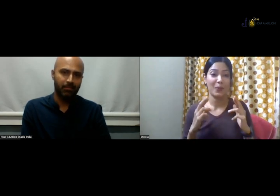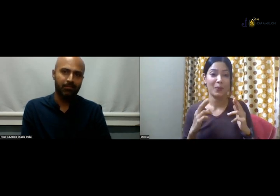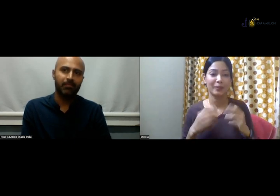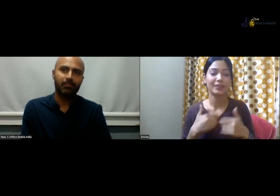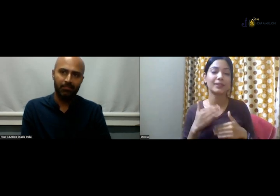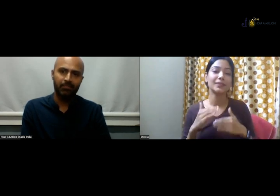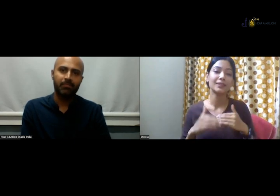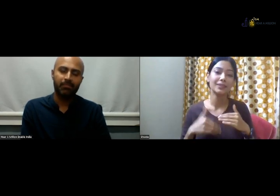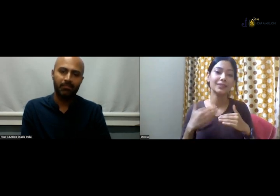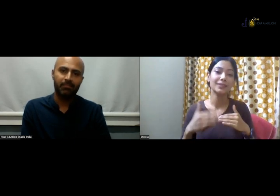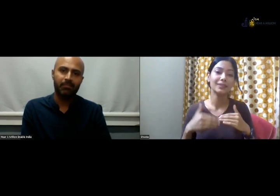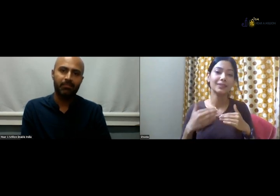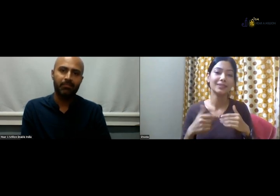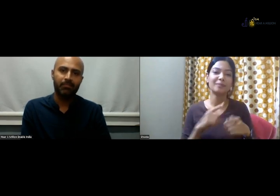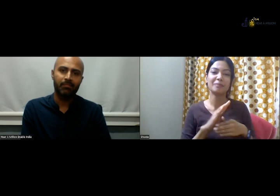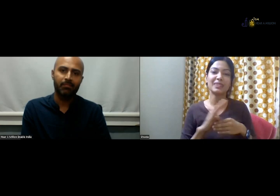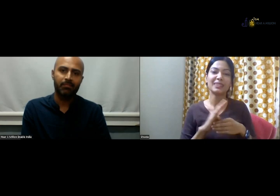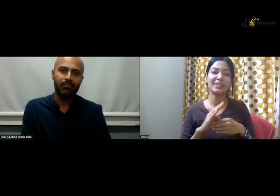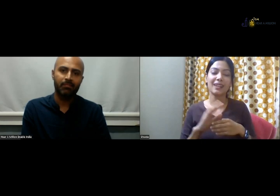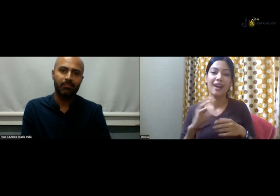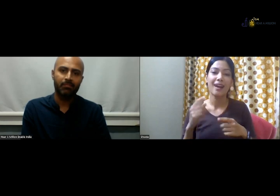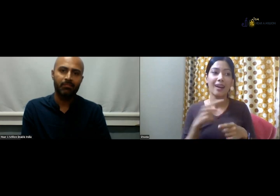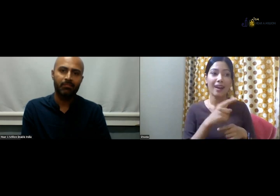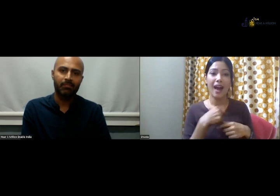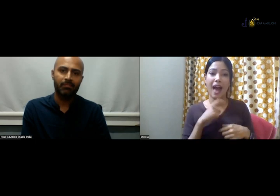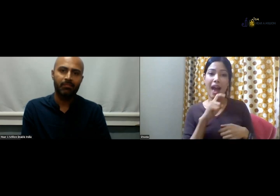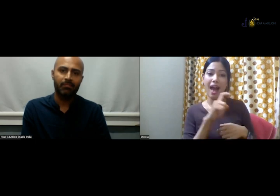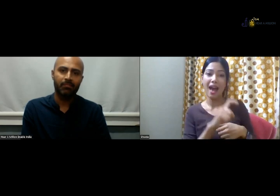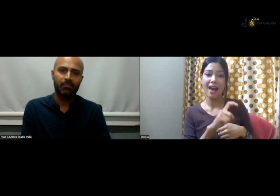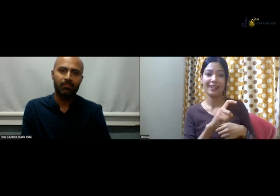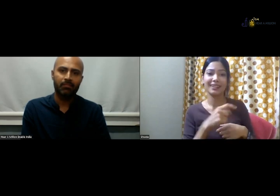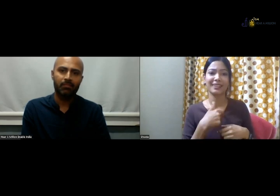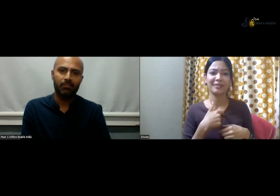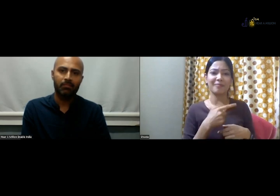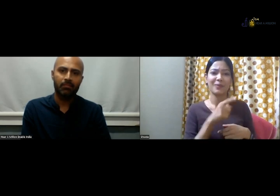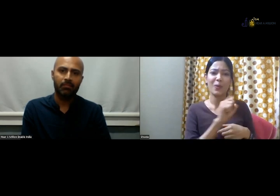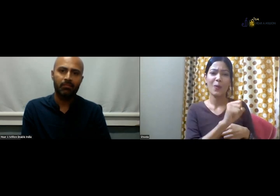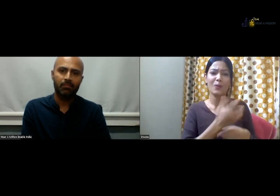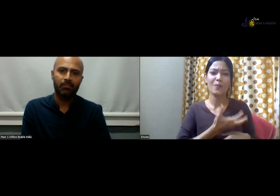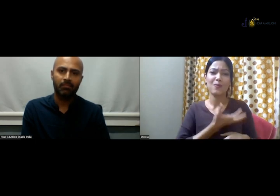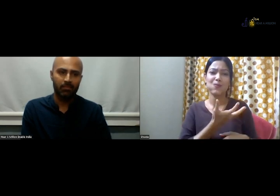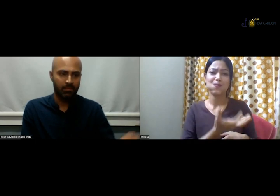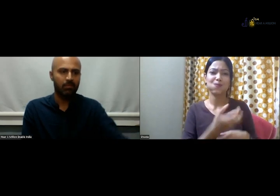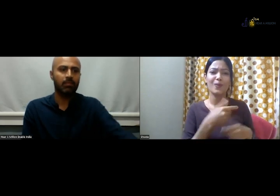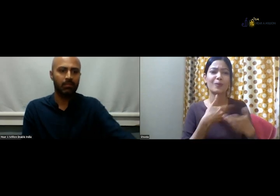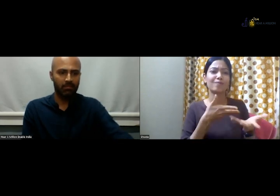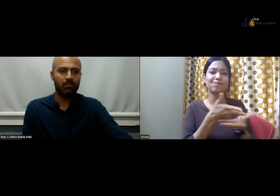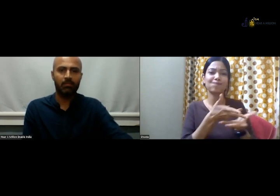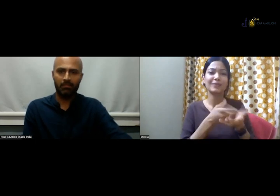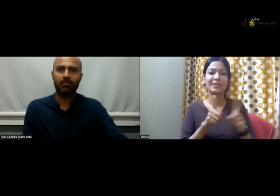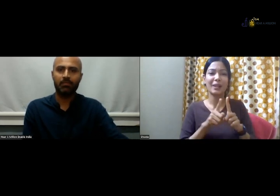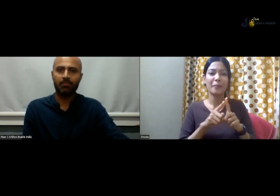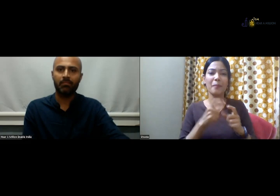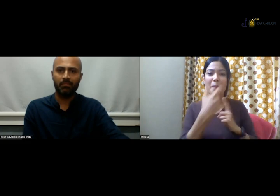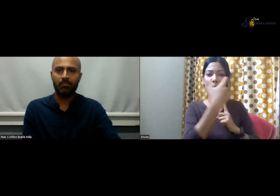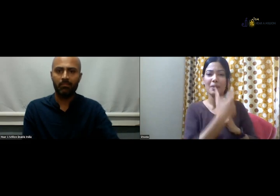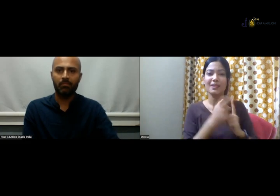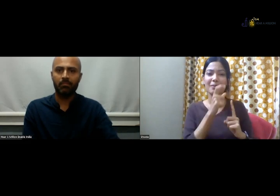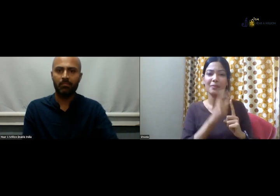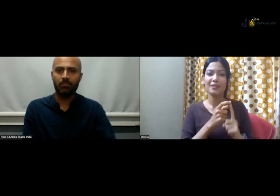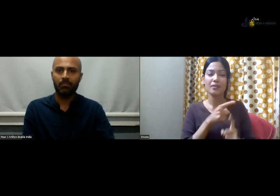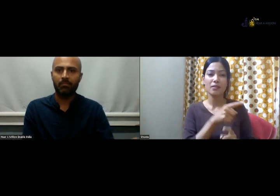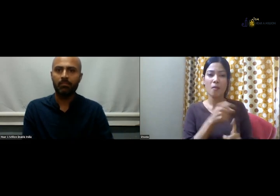And she was just like a hearing person, and she did that. She could become a lawyer in her life.